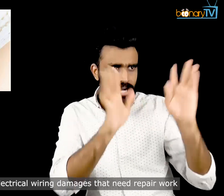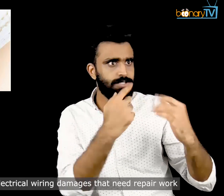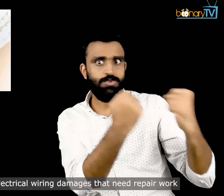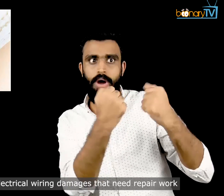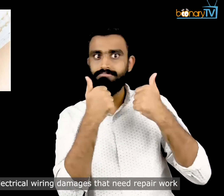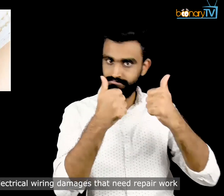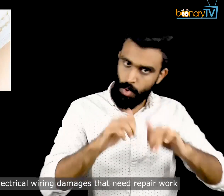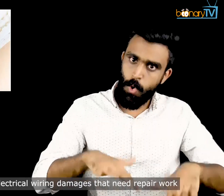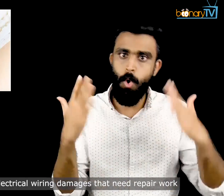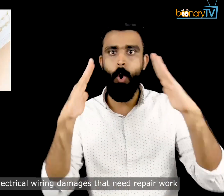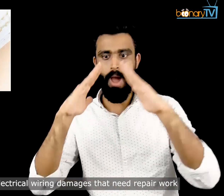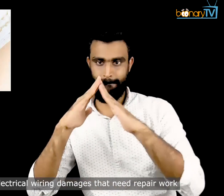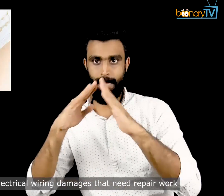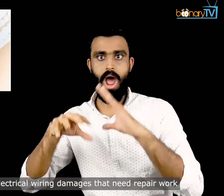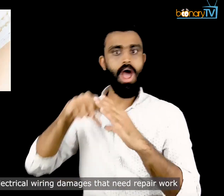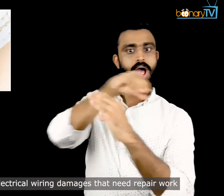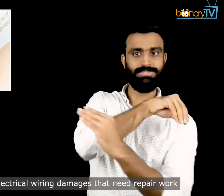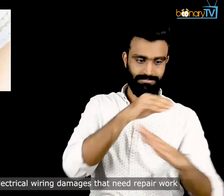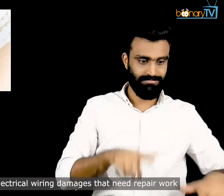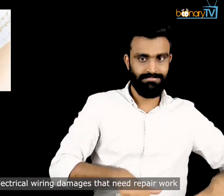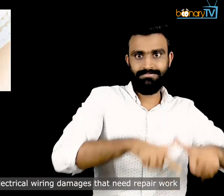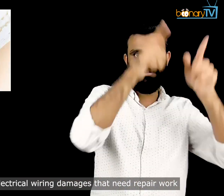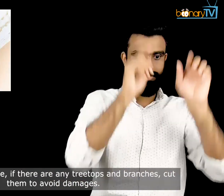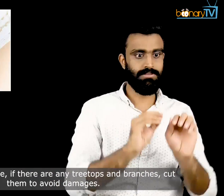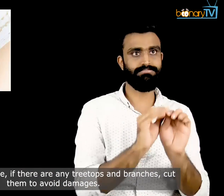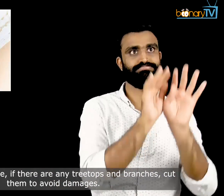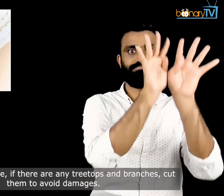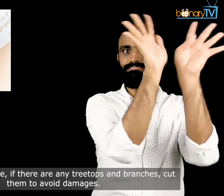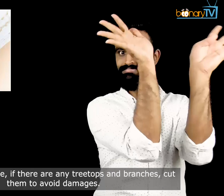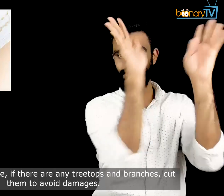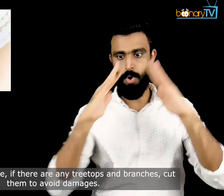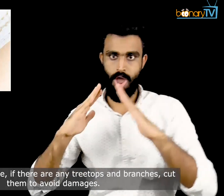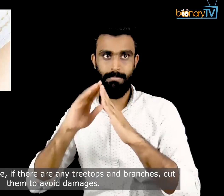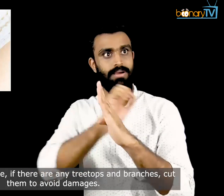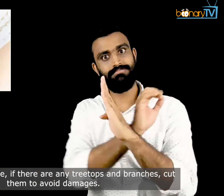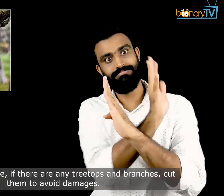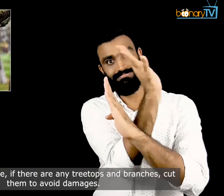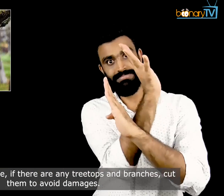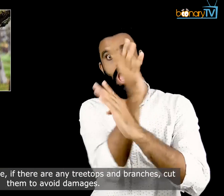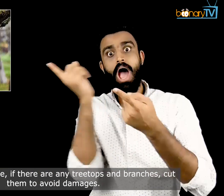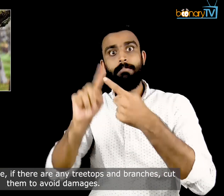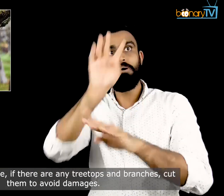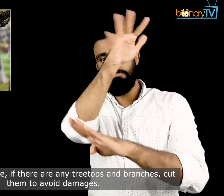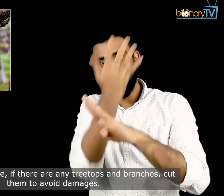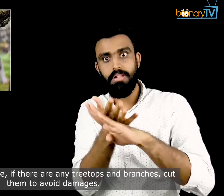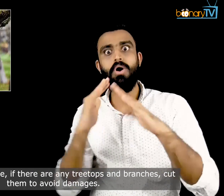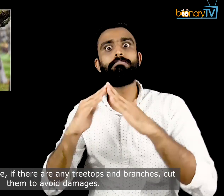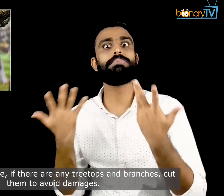electrical wiring damages that need repair work. Around your house, if there are any tree tops and